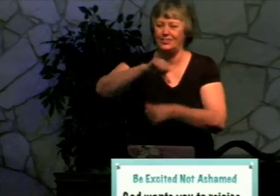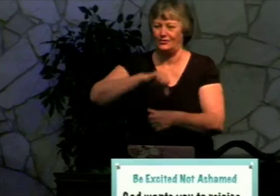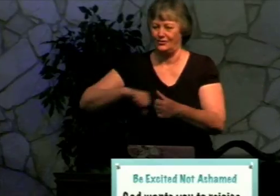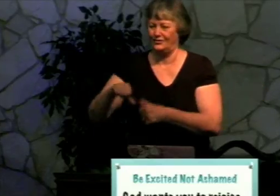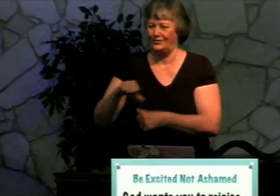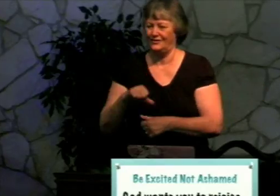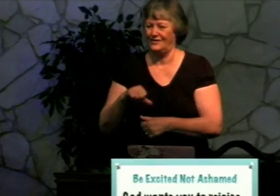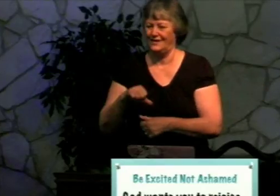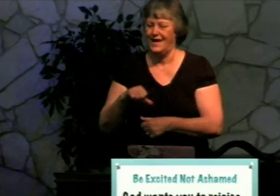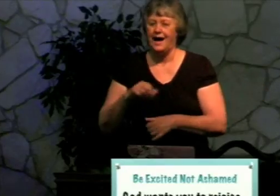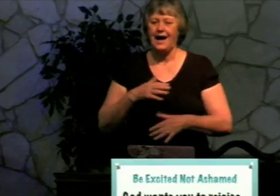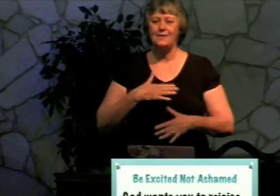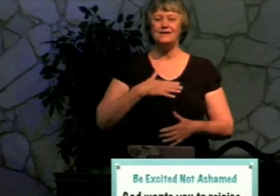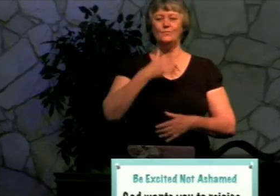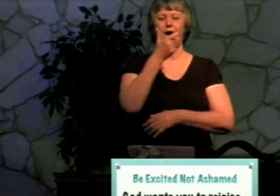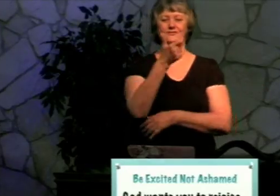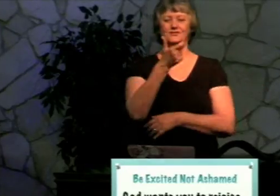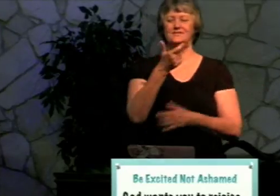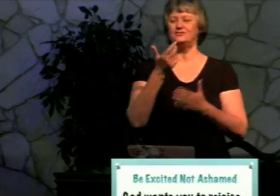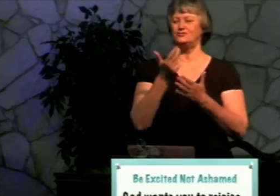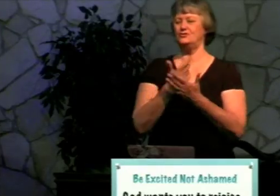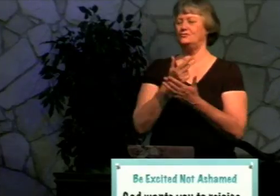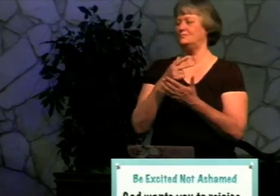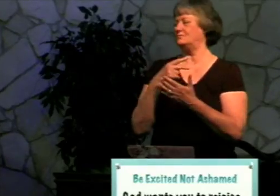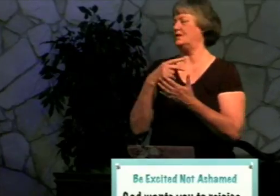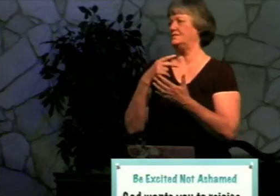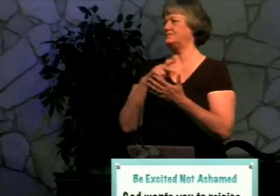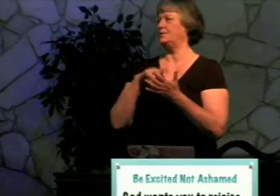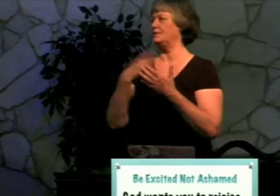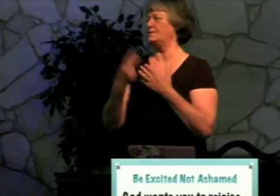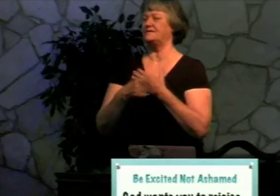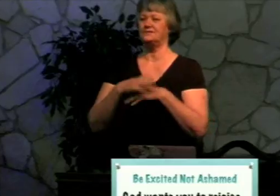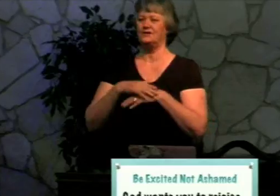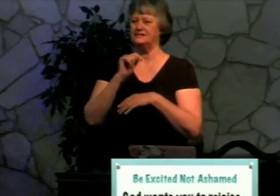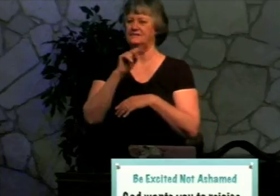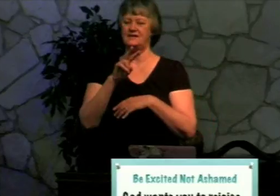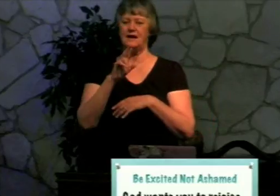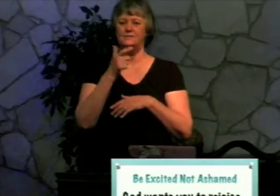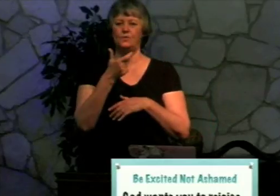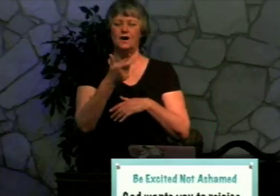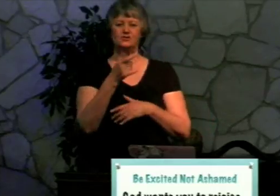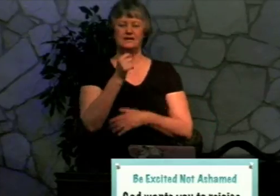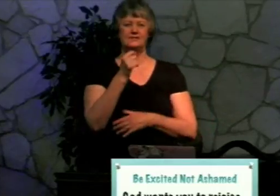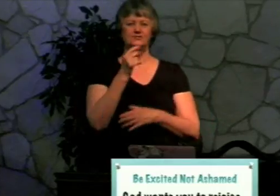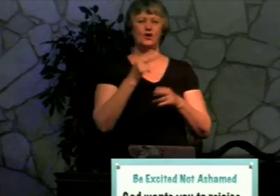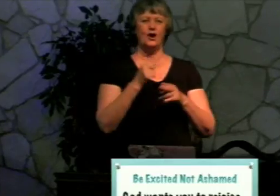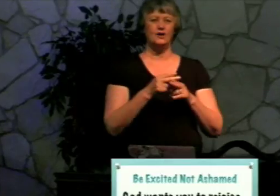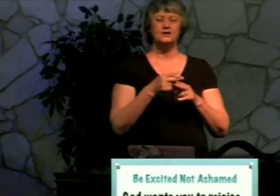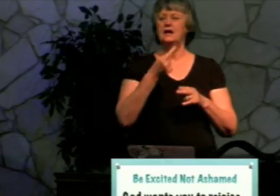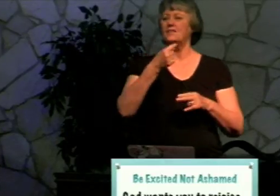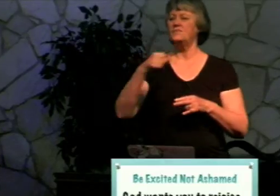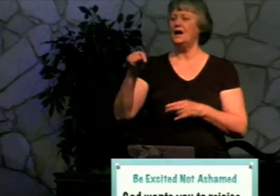other. I've been watching this new, this program that's on TV, I've been watching it. It's called The